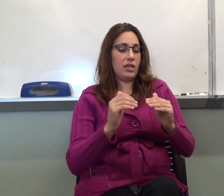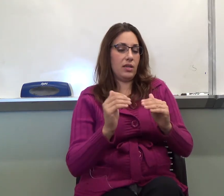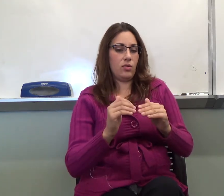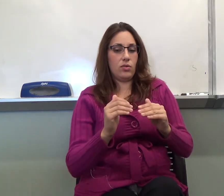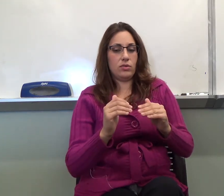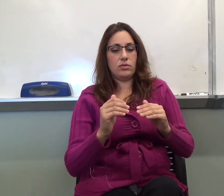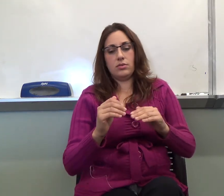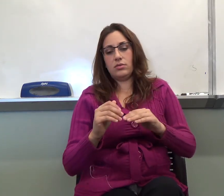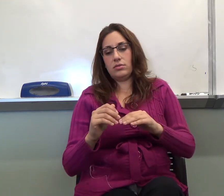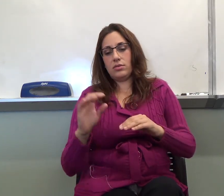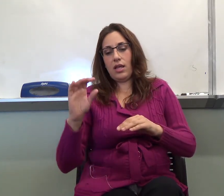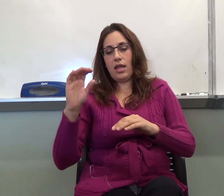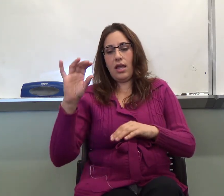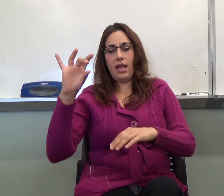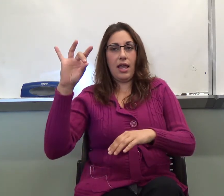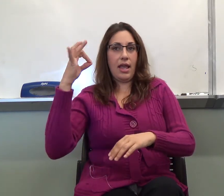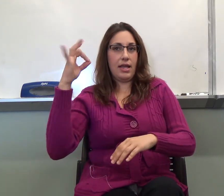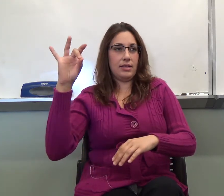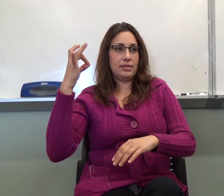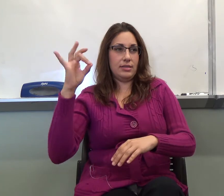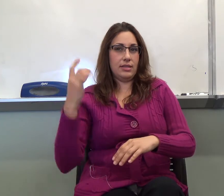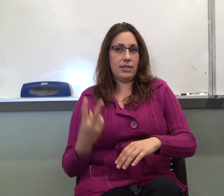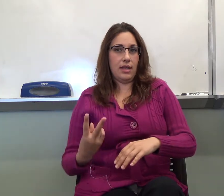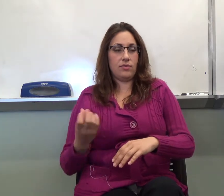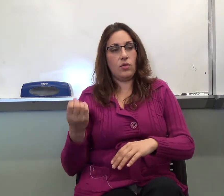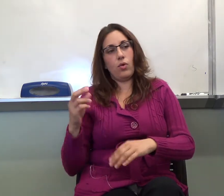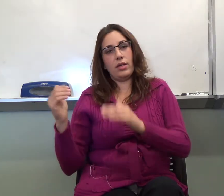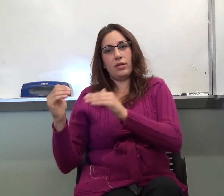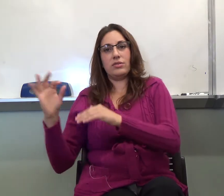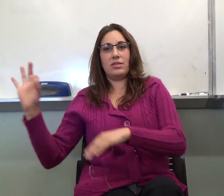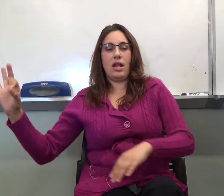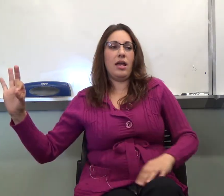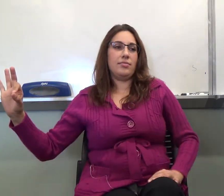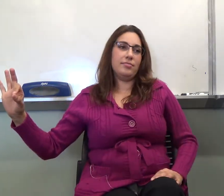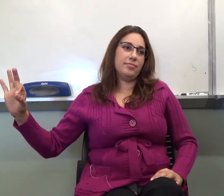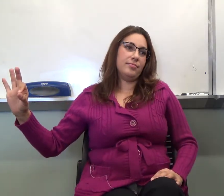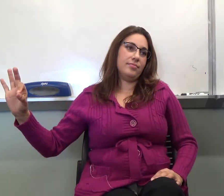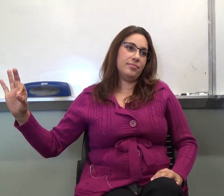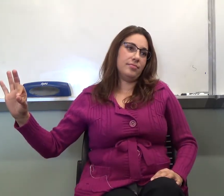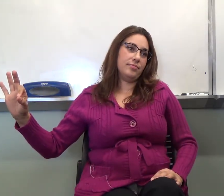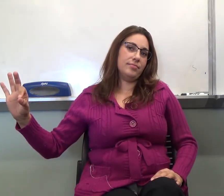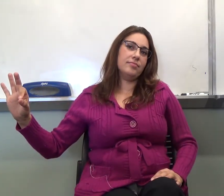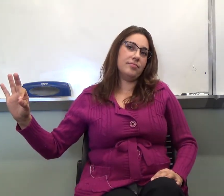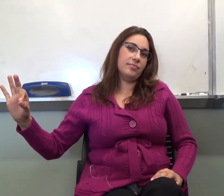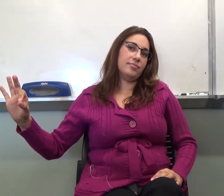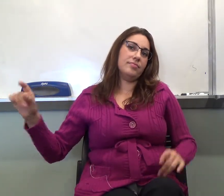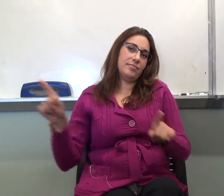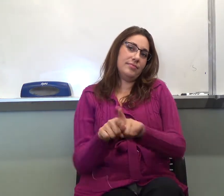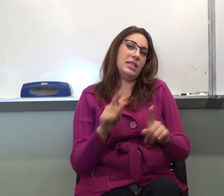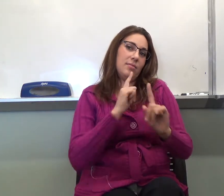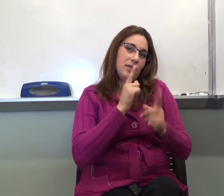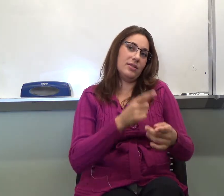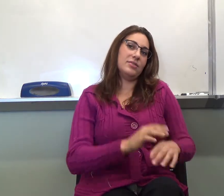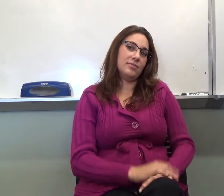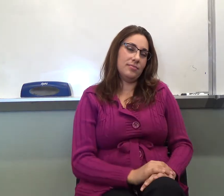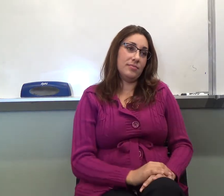halves, which is 9, which is the solution we got a moment ago. This is considered more